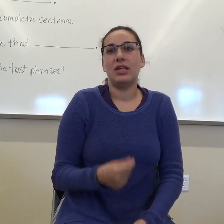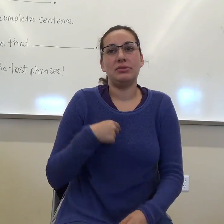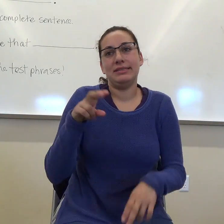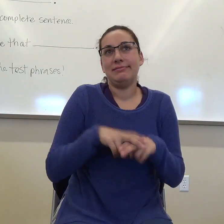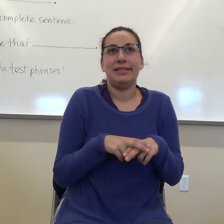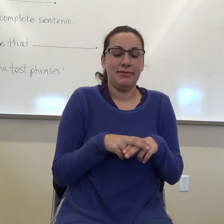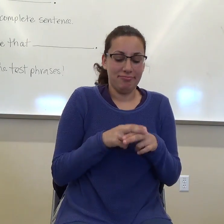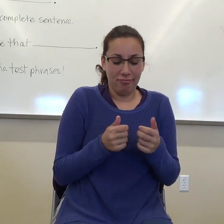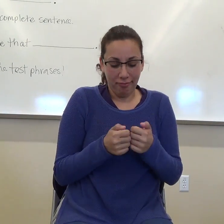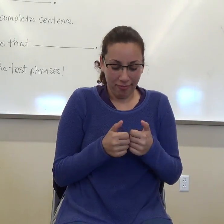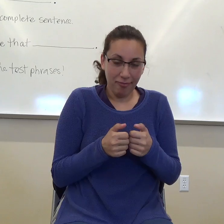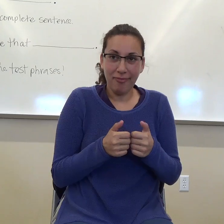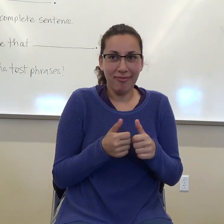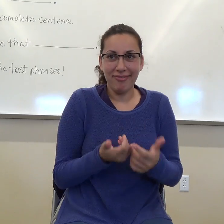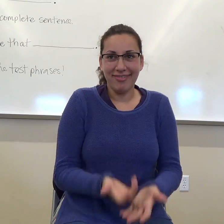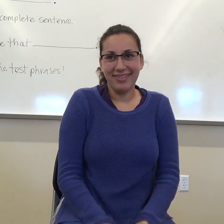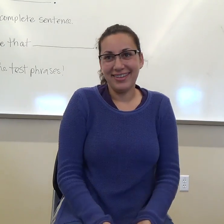Done with the quiz.